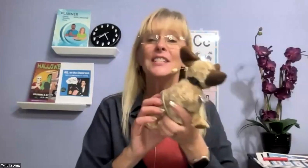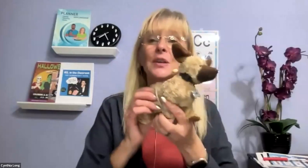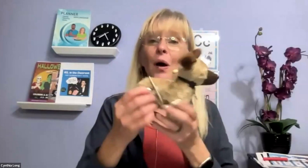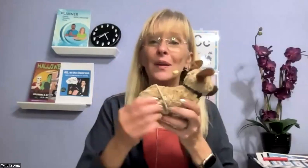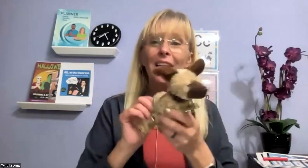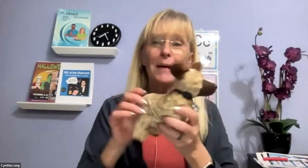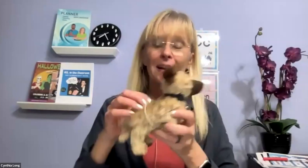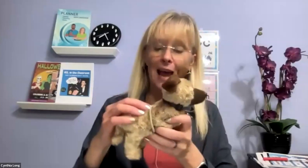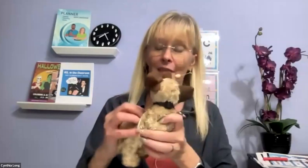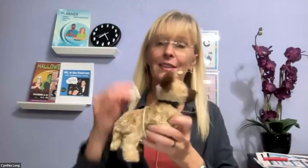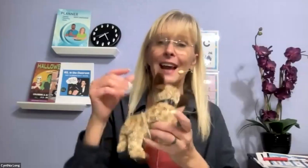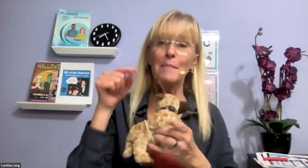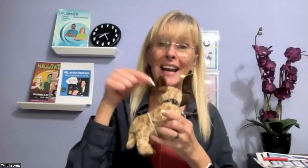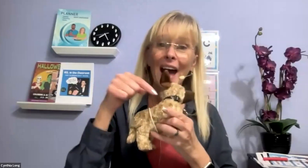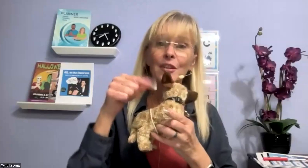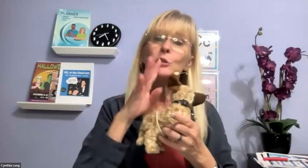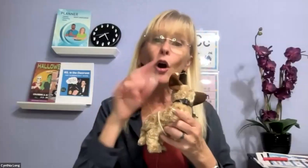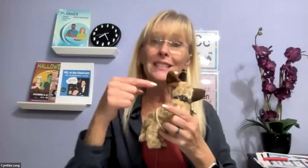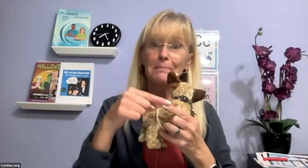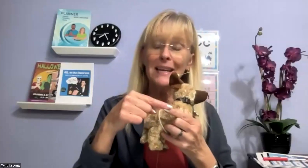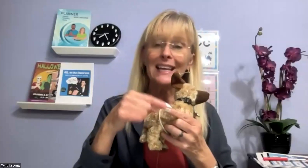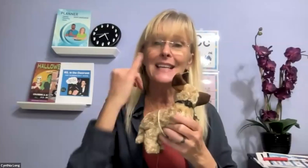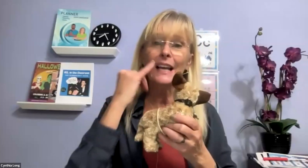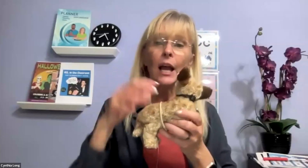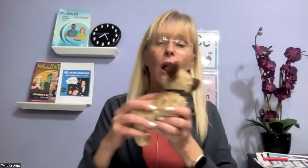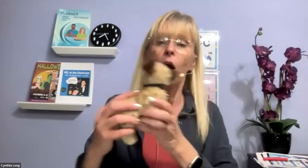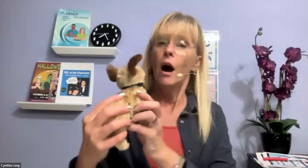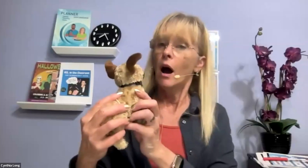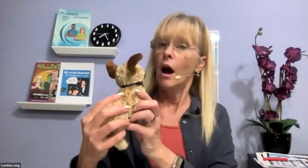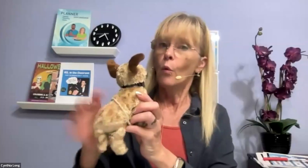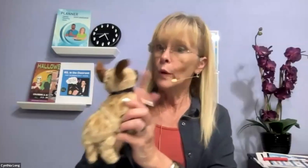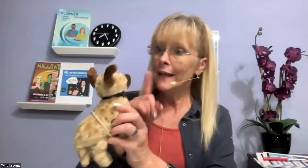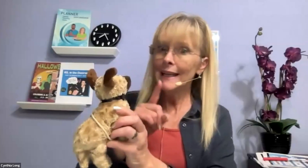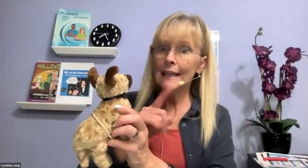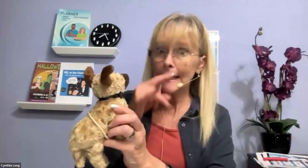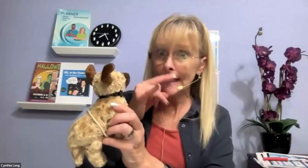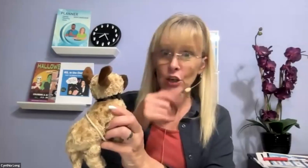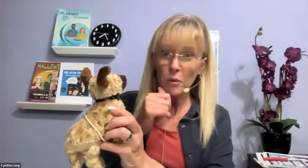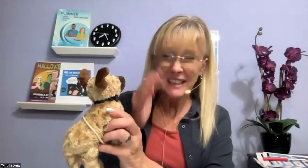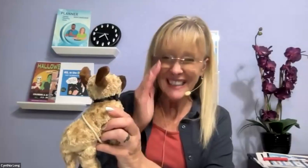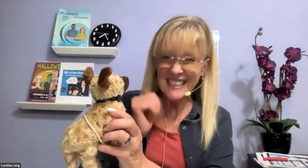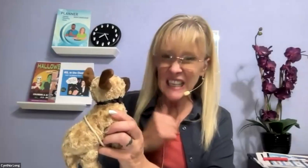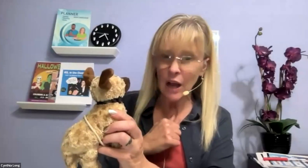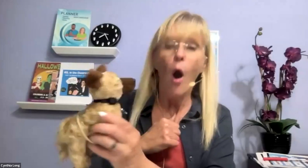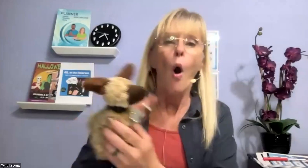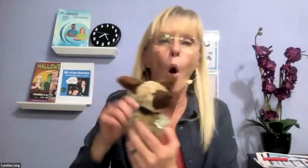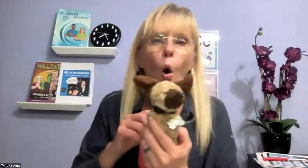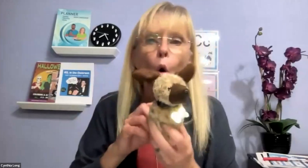So Odie, I might have him talk to me, say like, really? The kids aren't listening? Oh